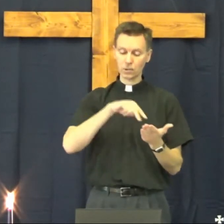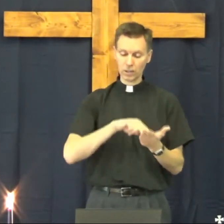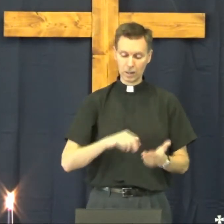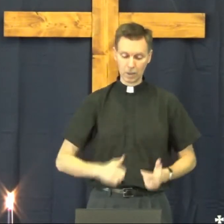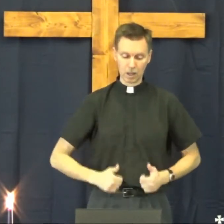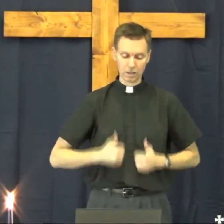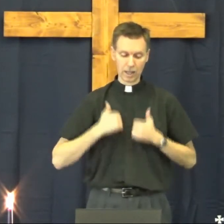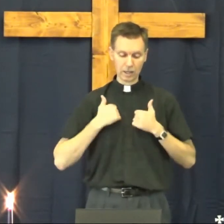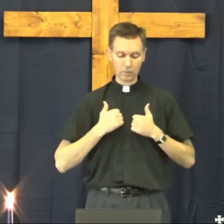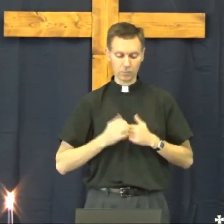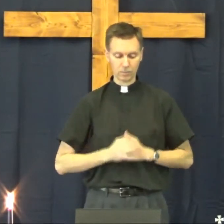them alive.